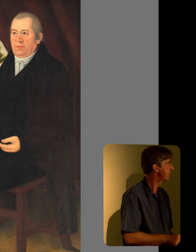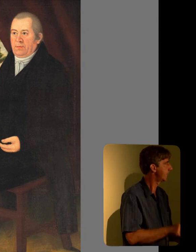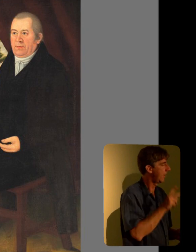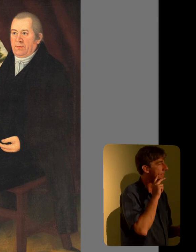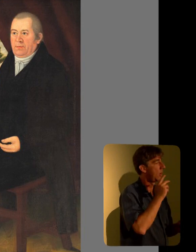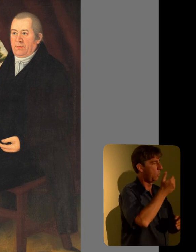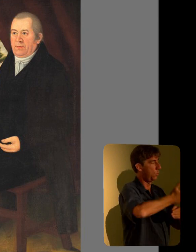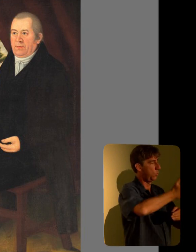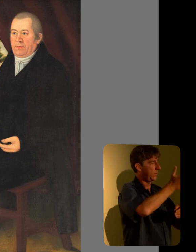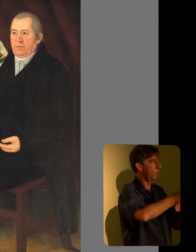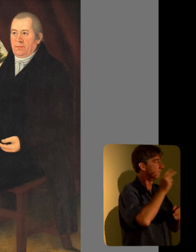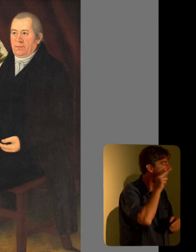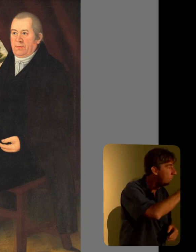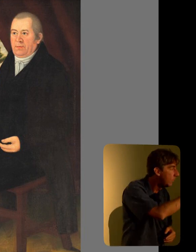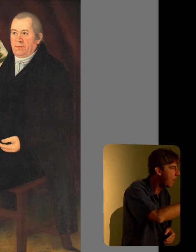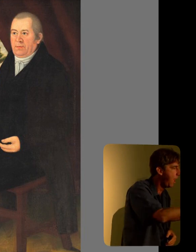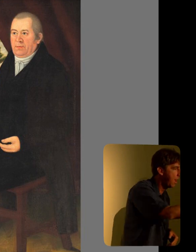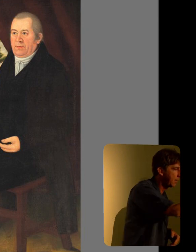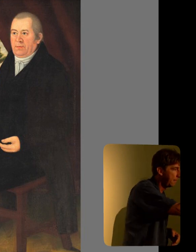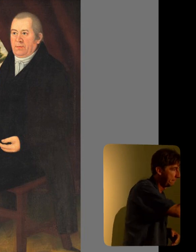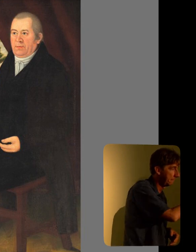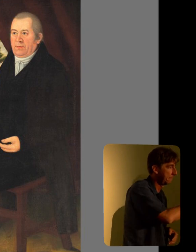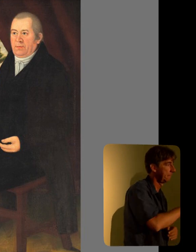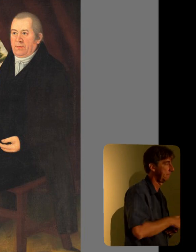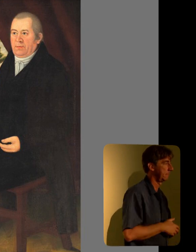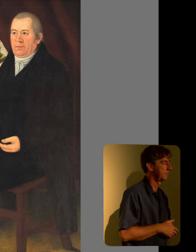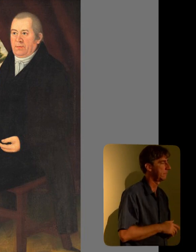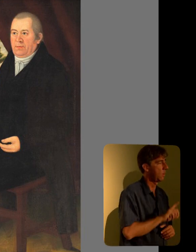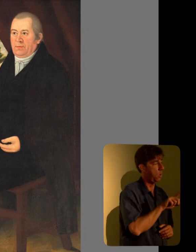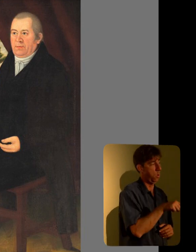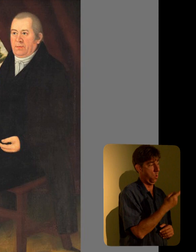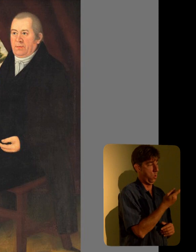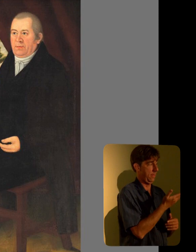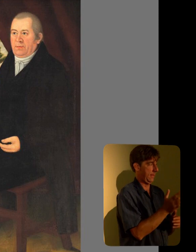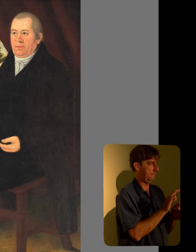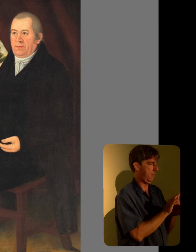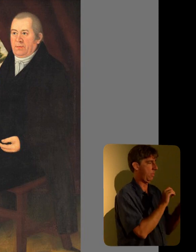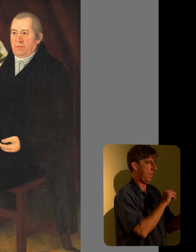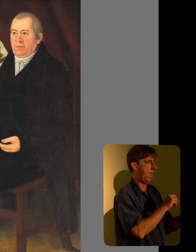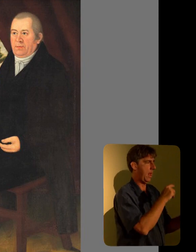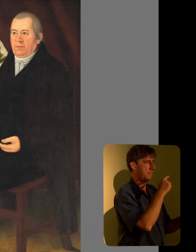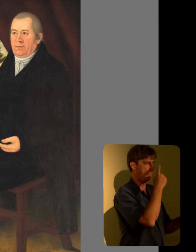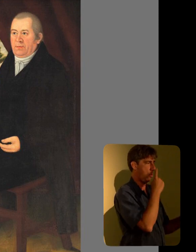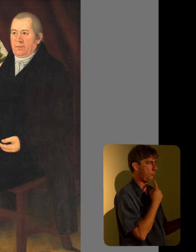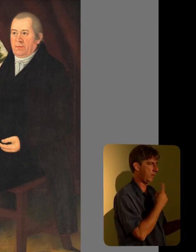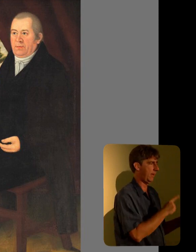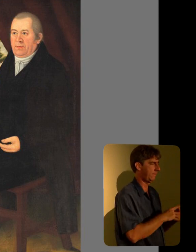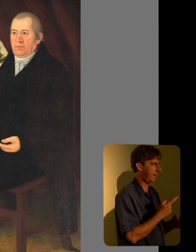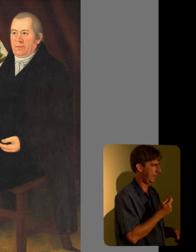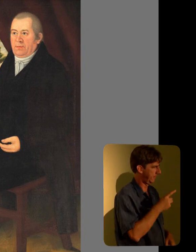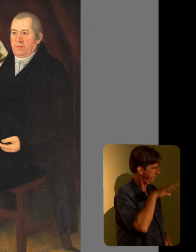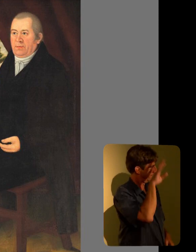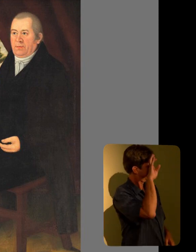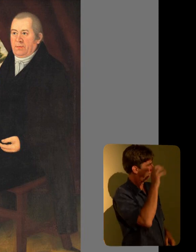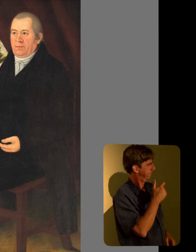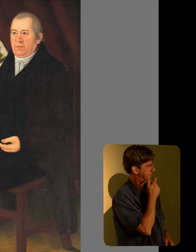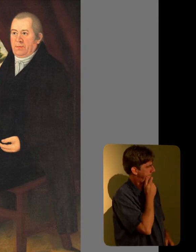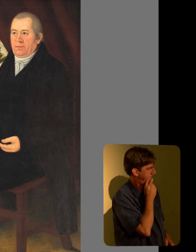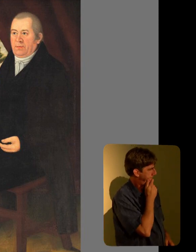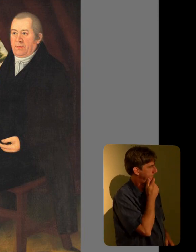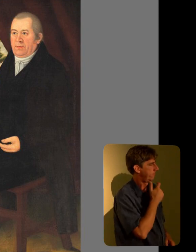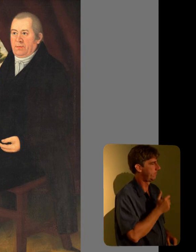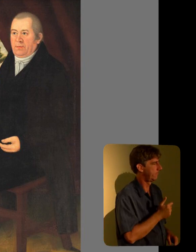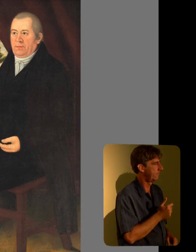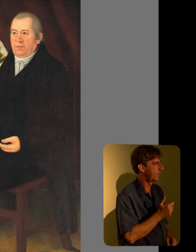the landscape. The only thing about this portrait that I find a little bit disconcerting, and it's something that you can chalk up